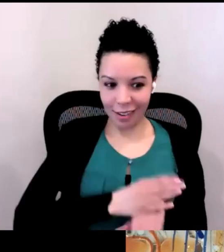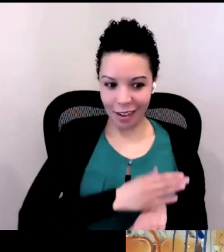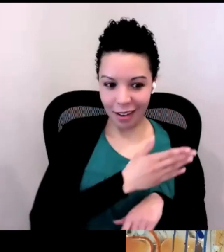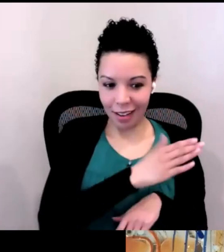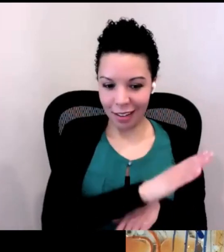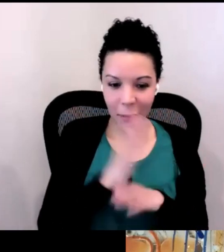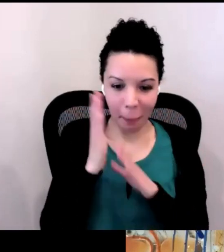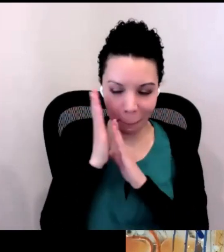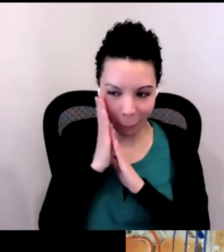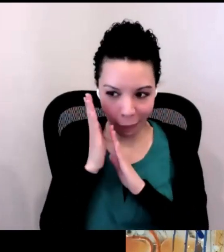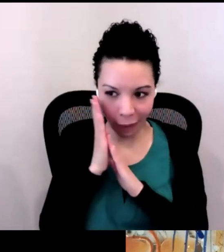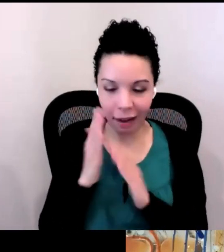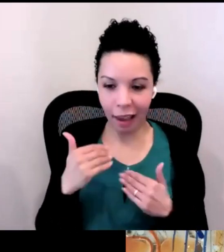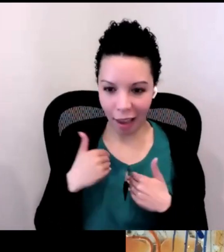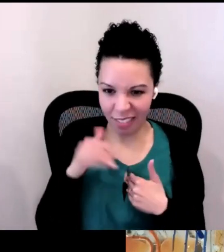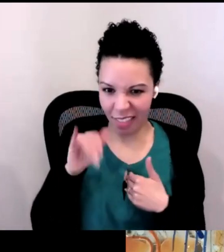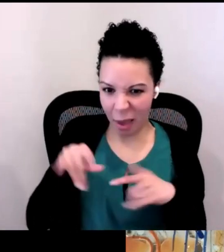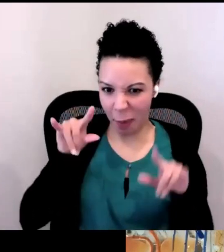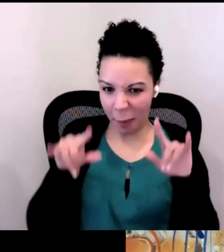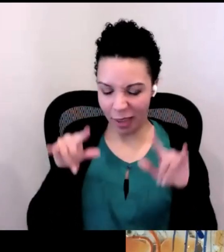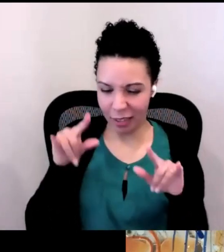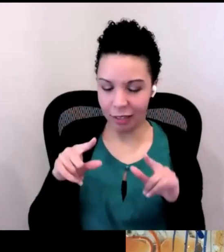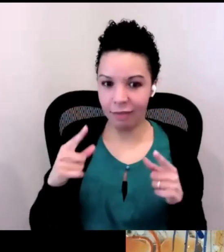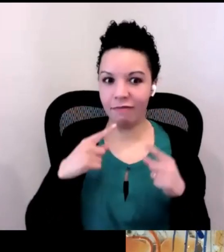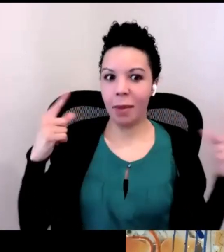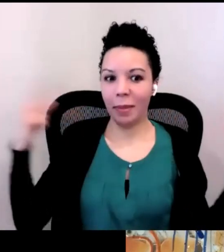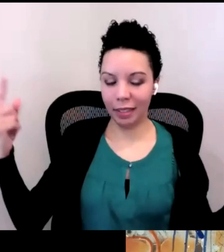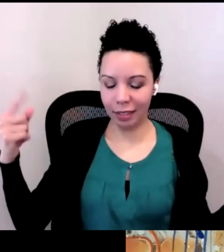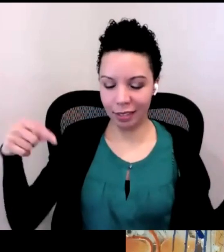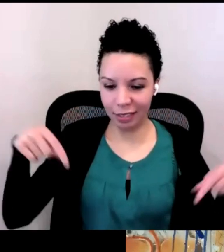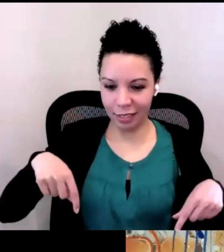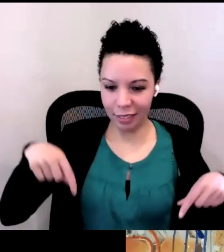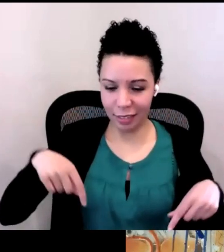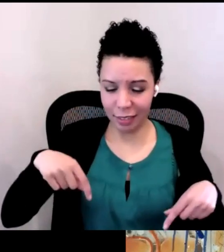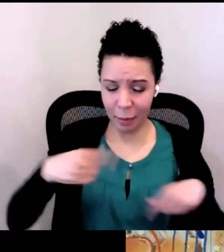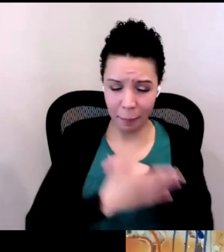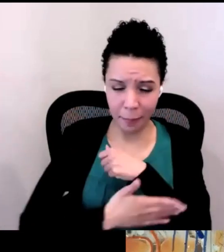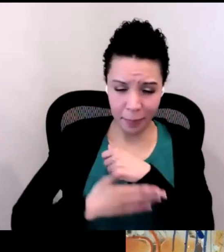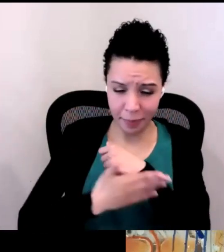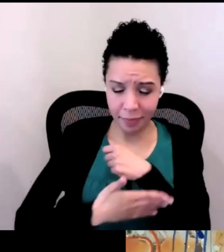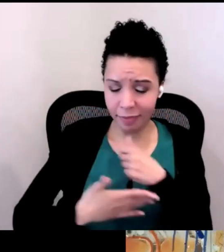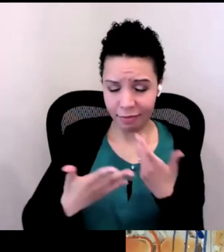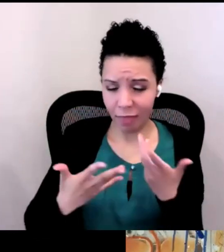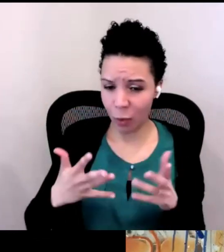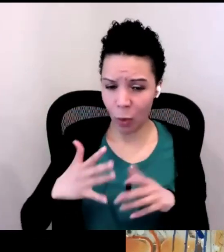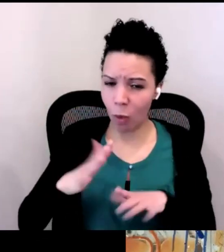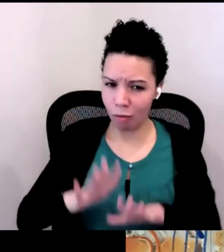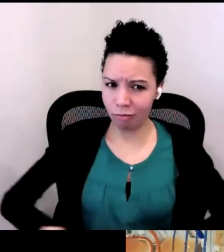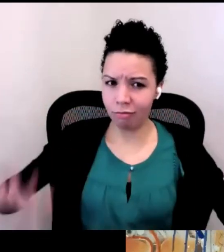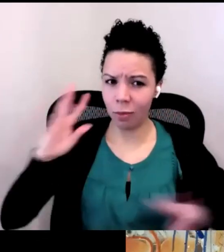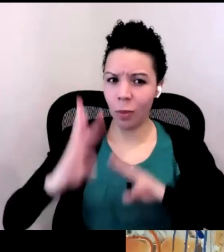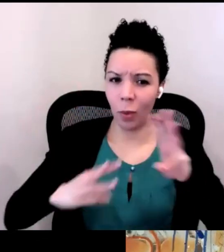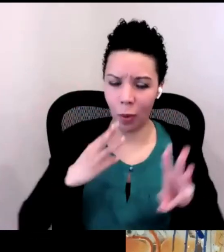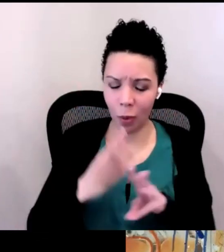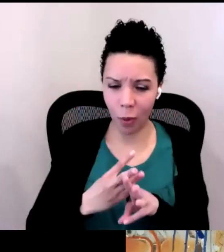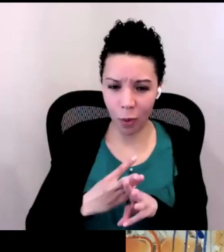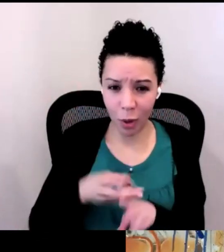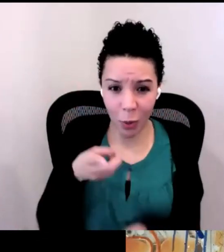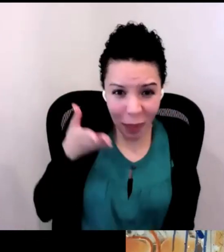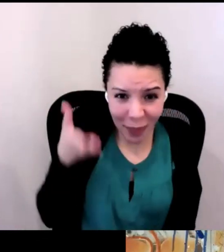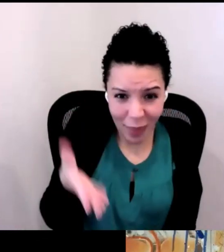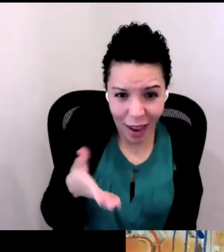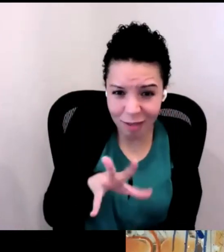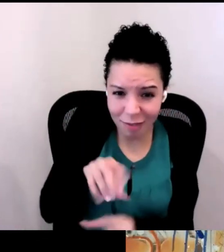well-known character now in the world, not just America. And you were Right. right there at the beginning. That is